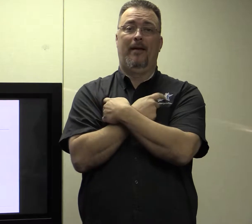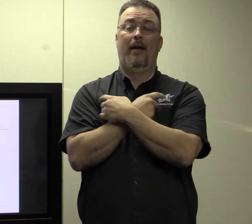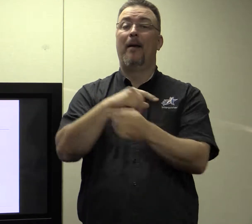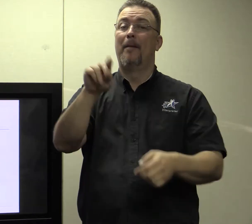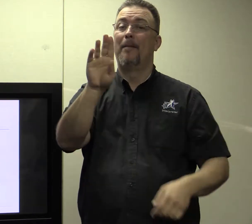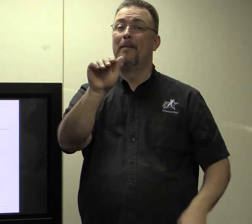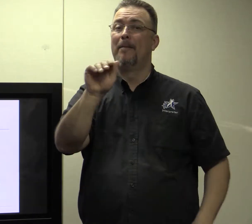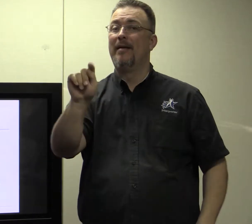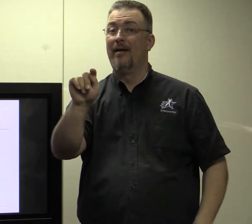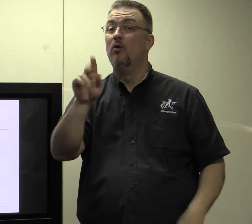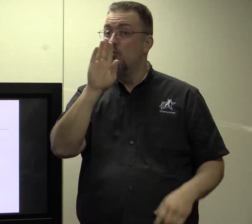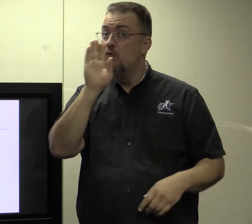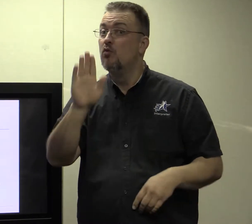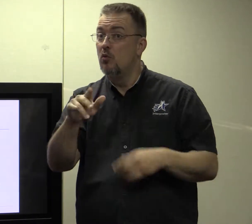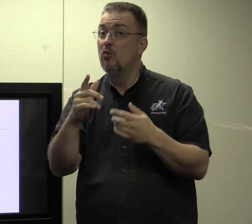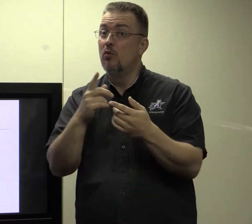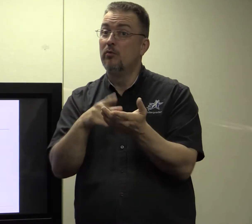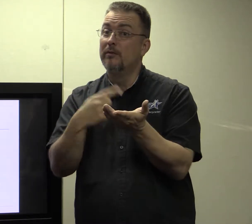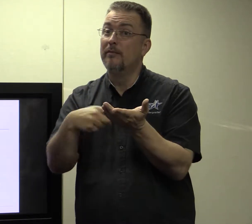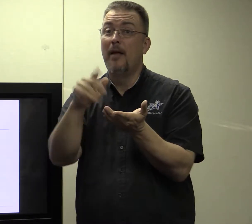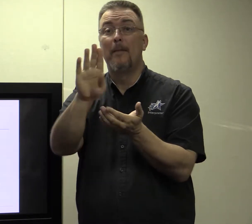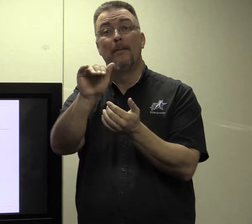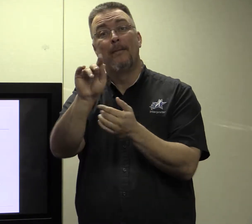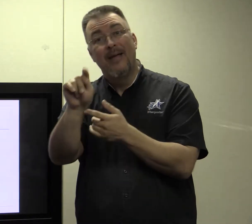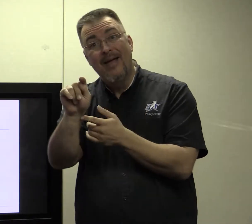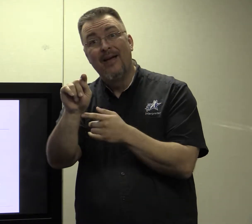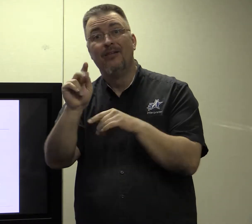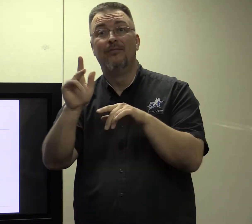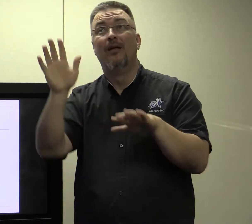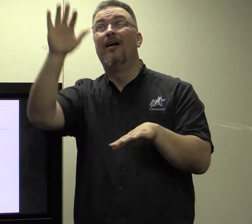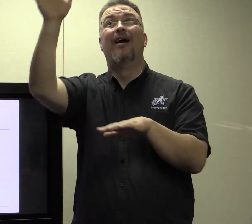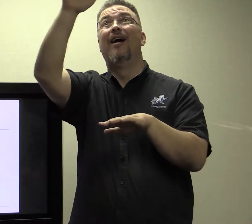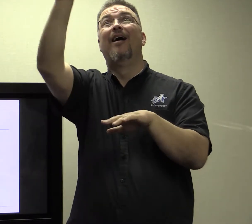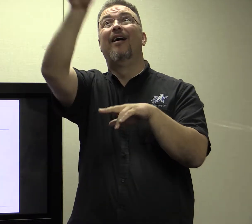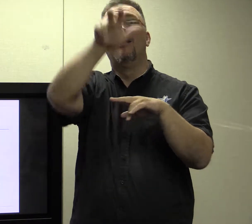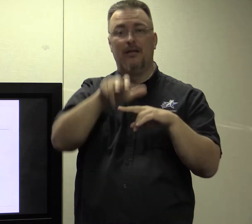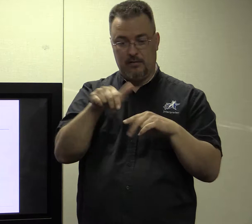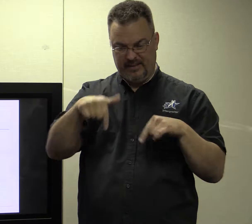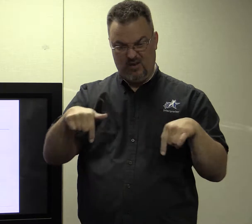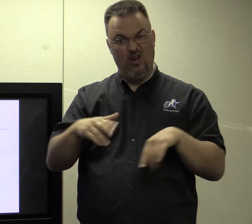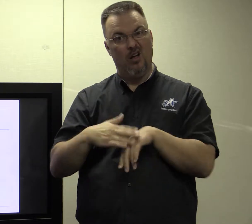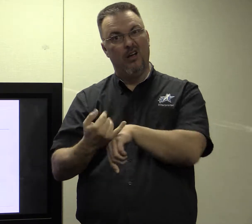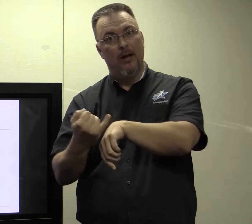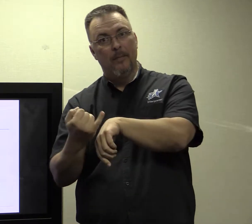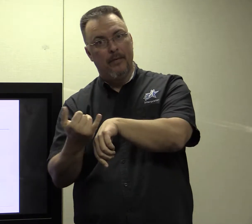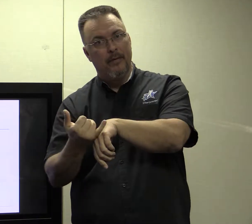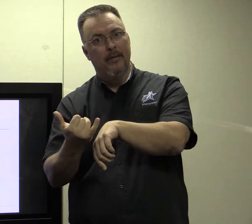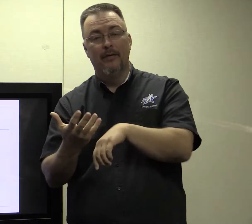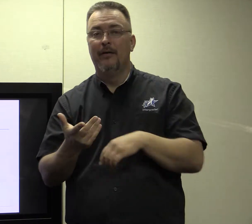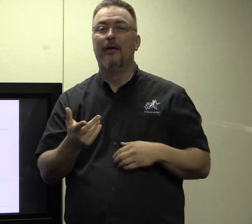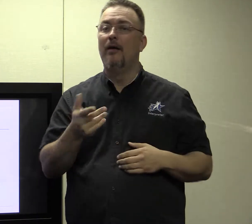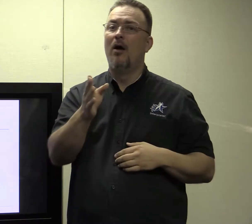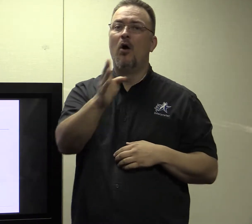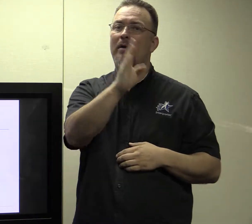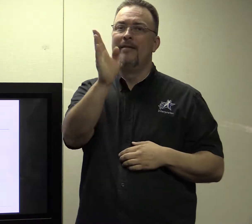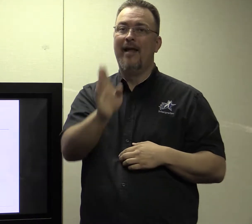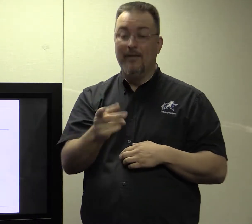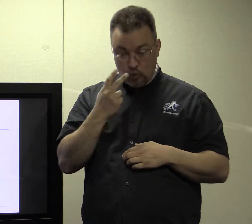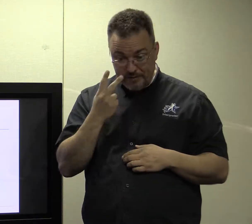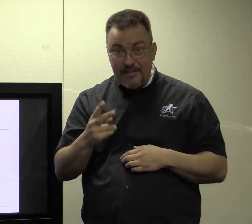Occasionally, bats will fly and land on our campus. Never approach or touch a